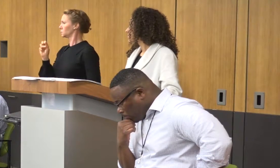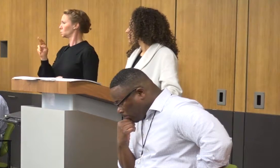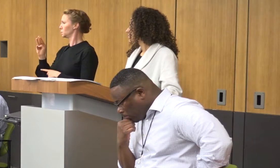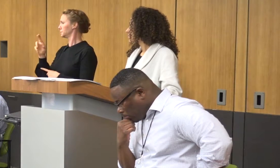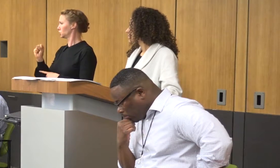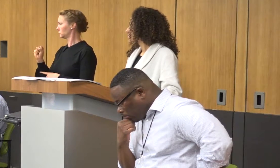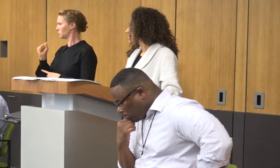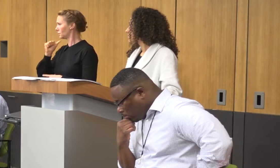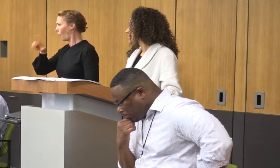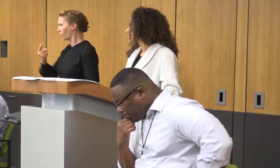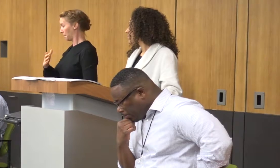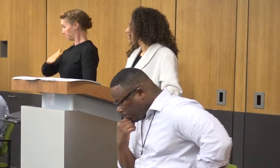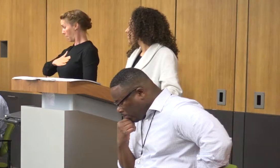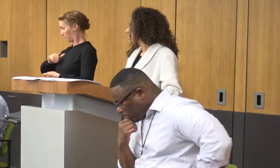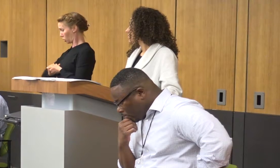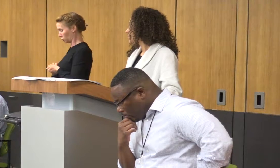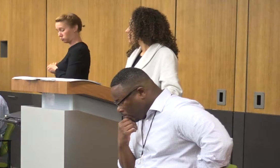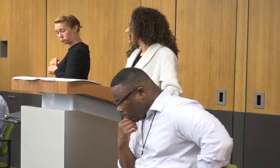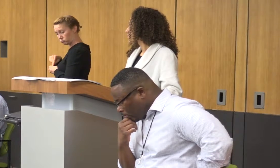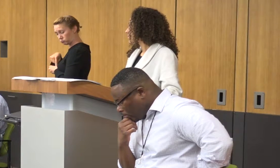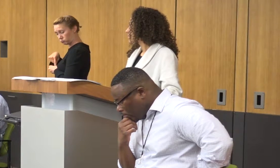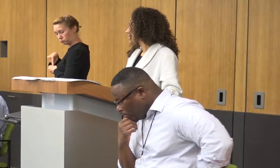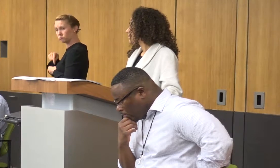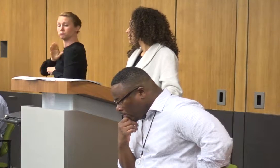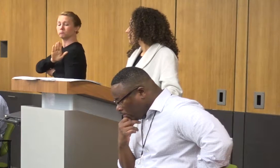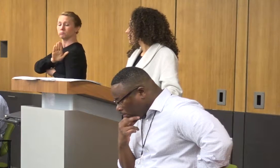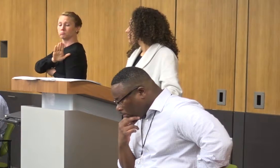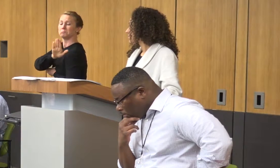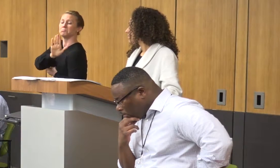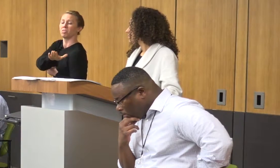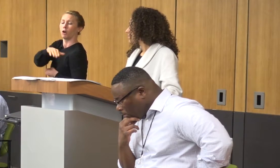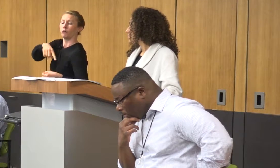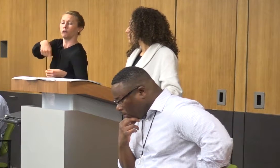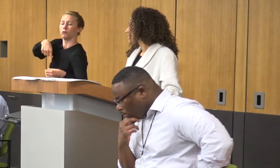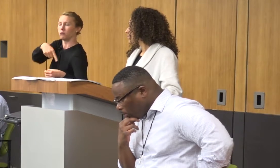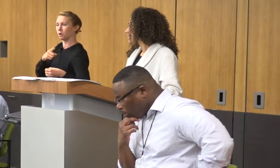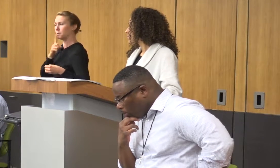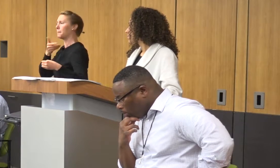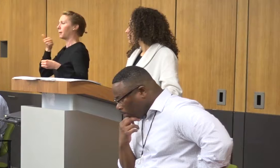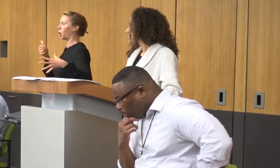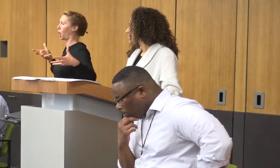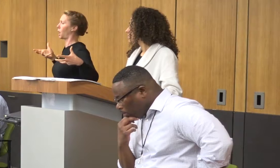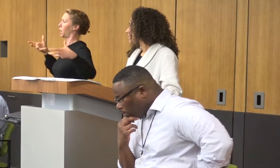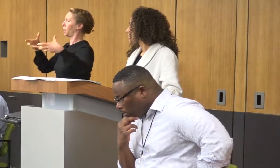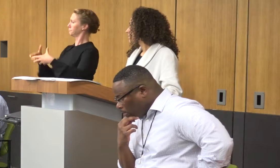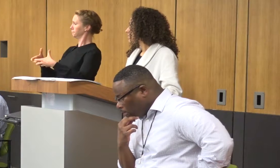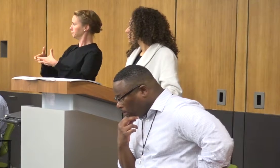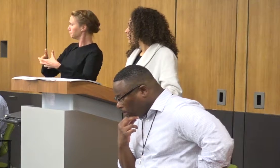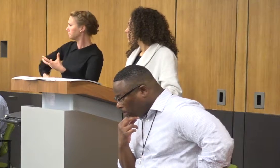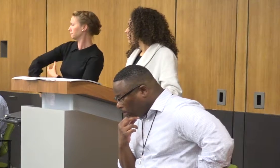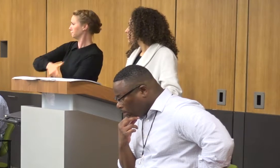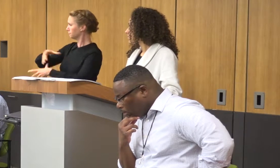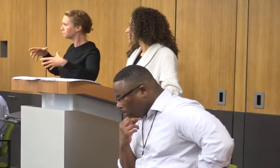having my partnership over in this corner and John's partnership over in that corner, and but rather coming together and serving